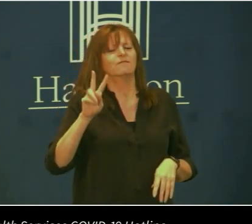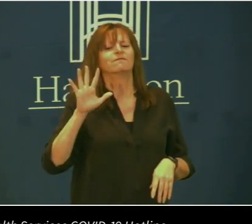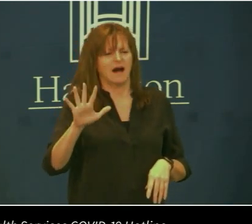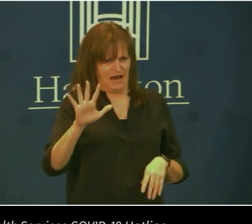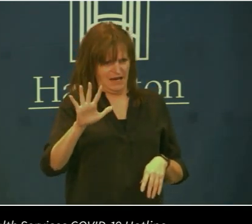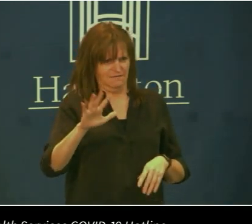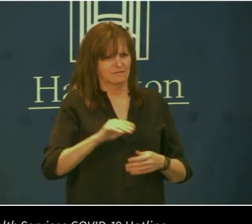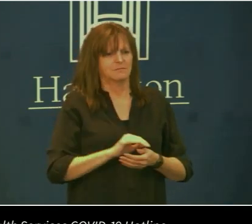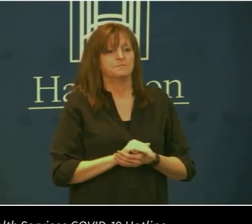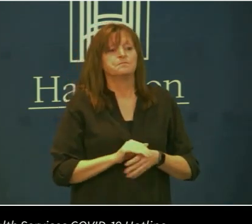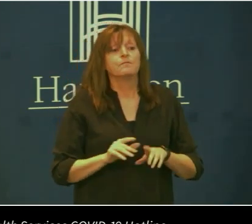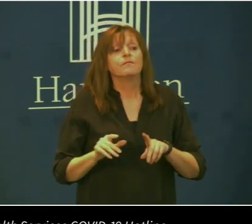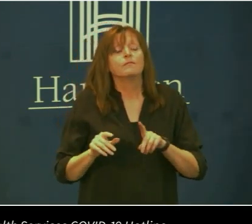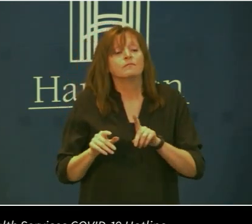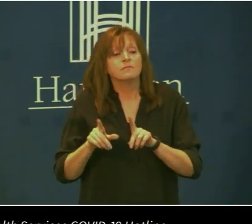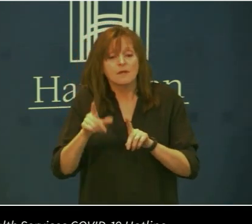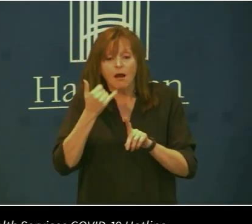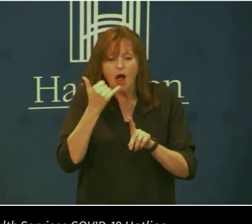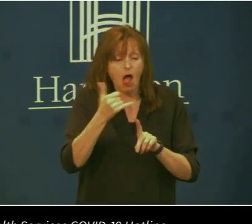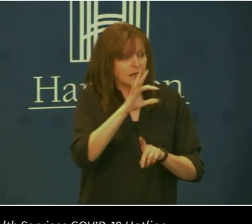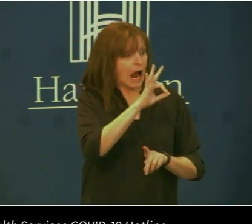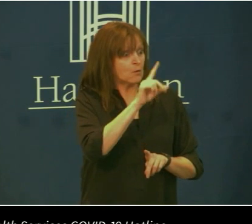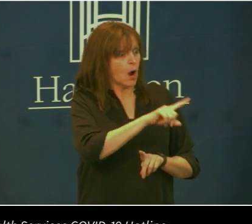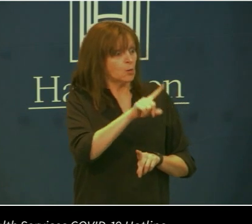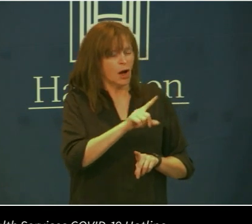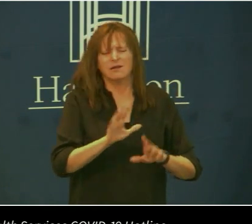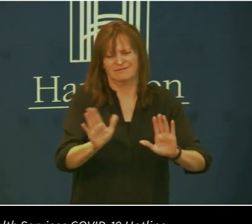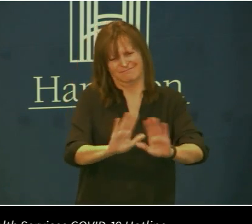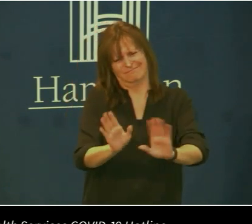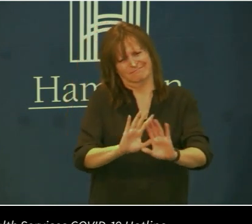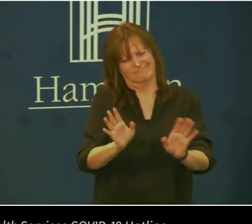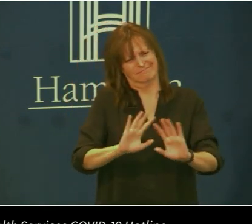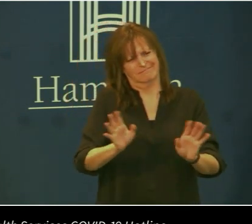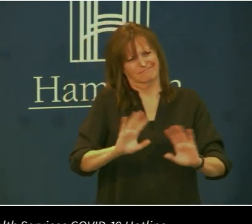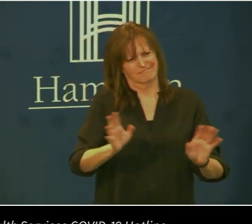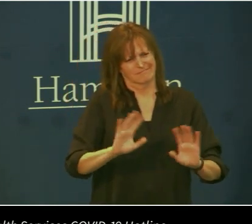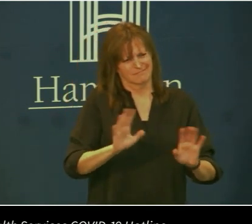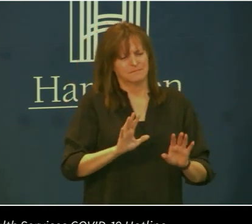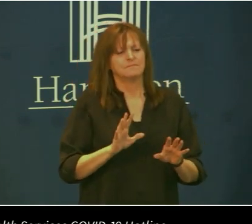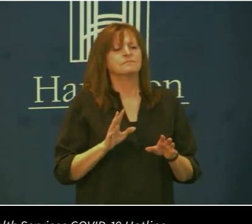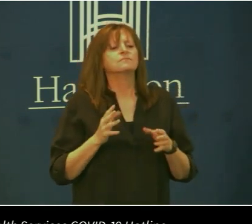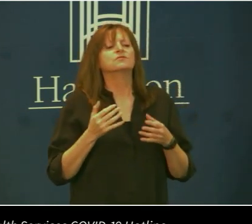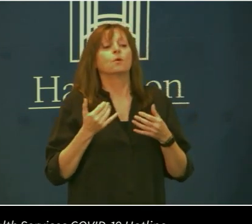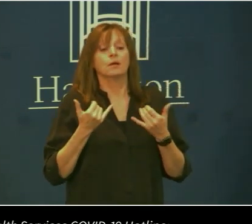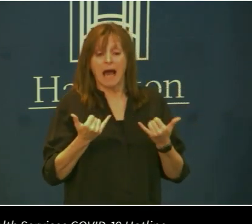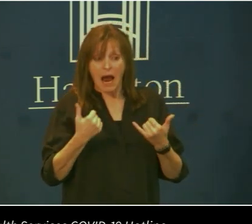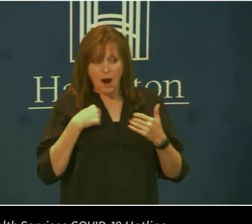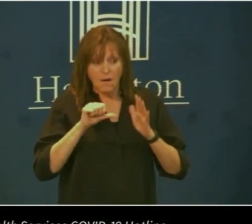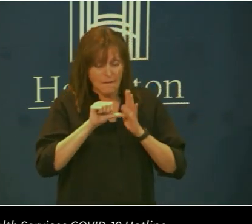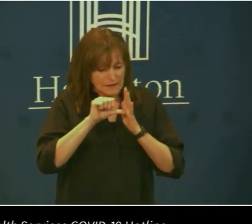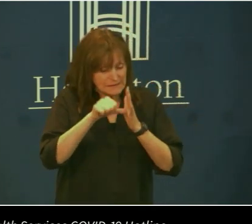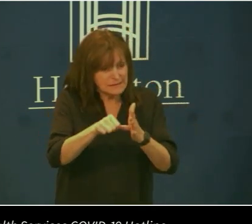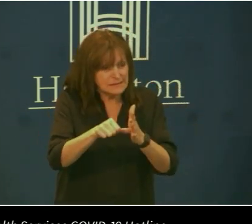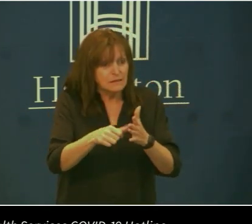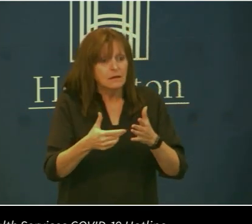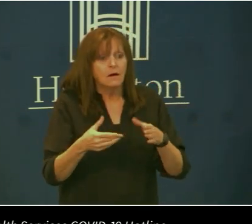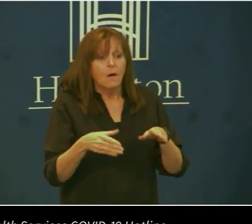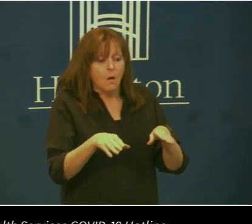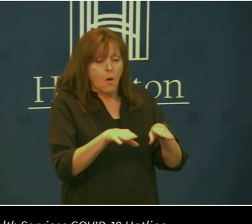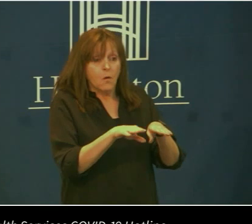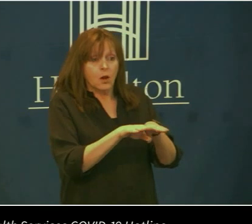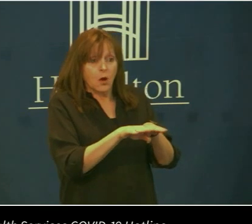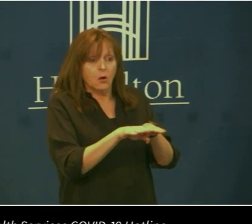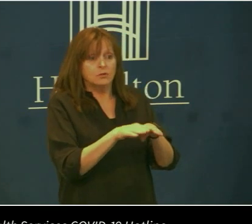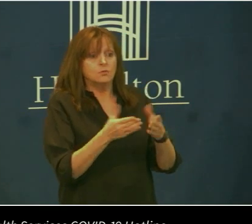Closures to note that have been announced, but I'll just refresh your memory. All City of Hamilton play structures are closed.